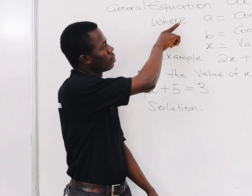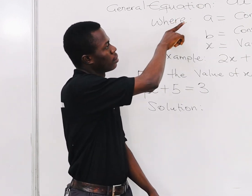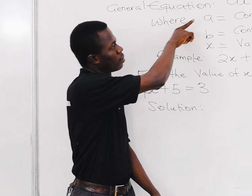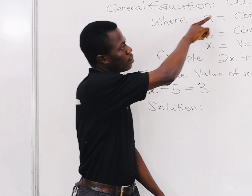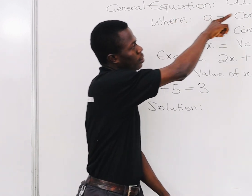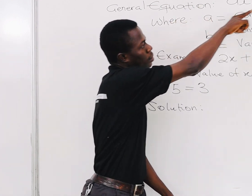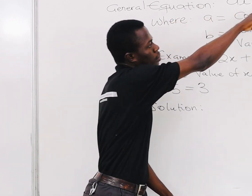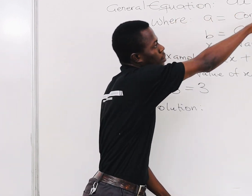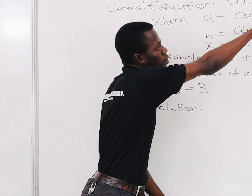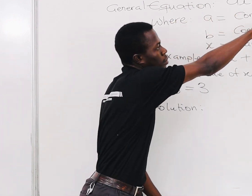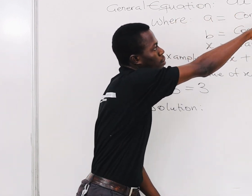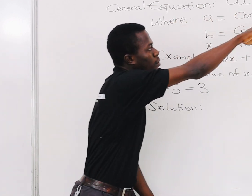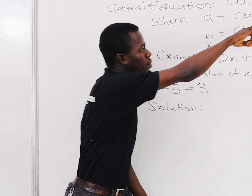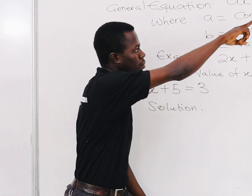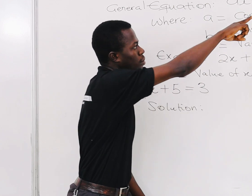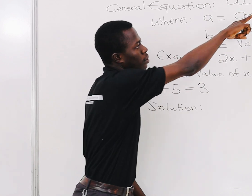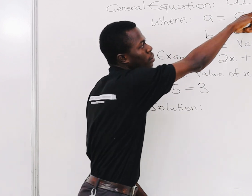is expressed on the board.